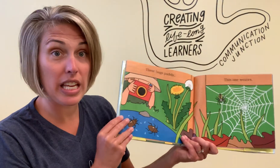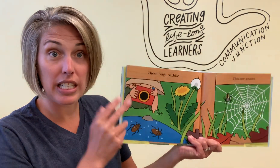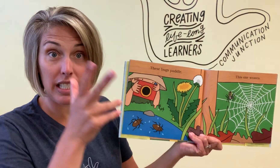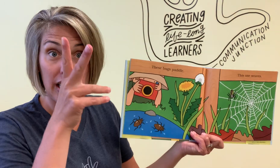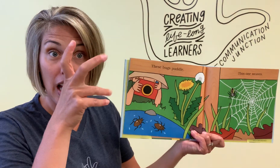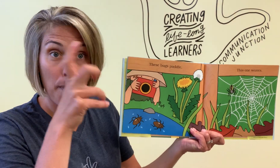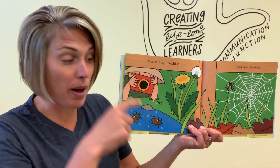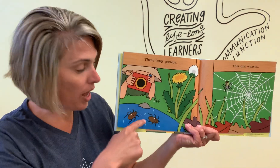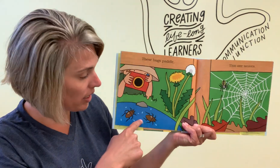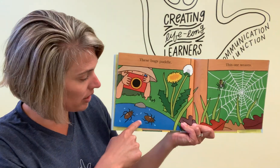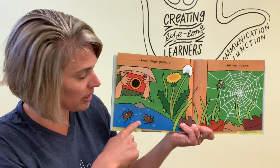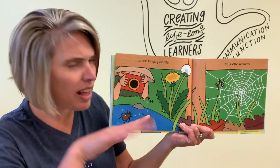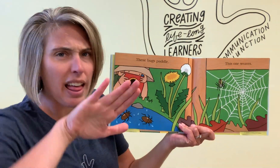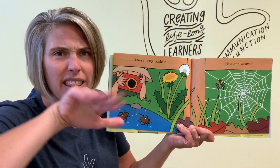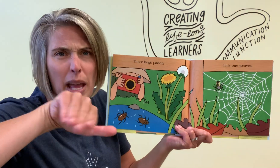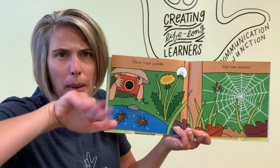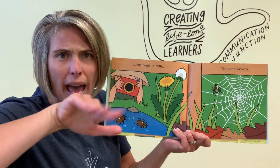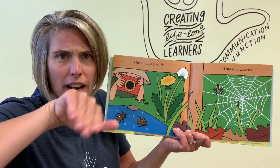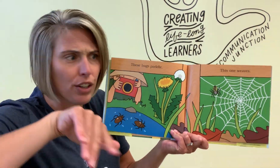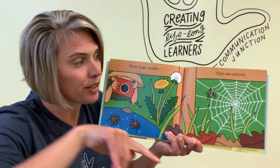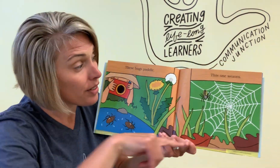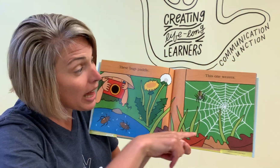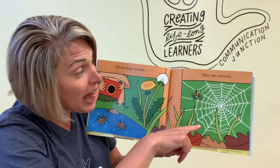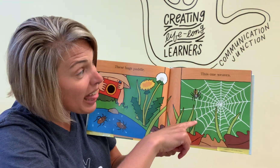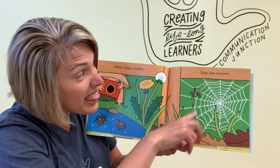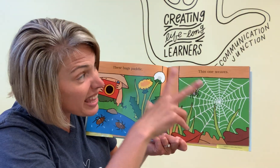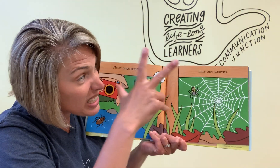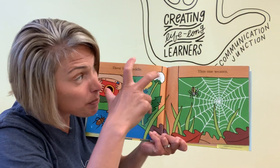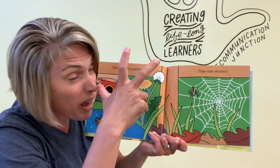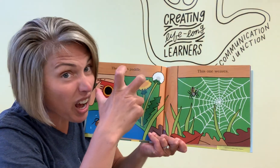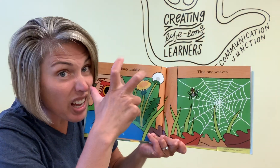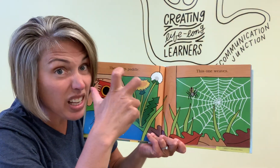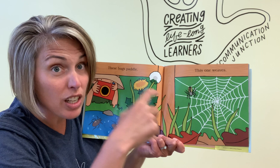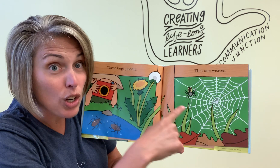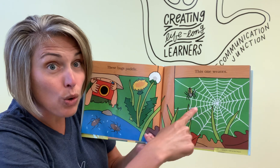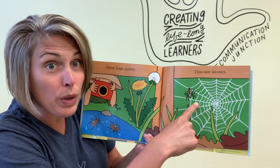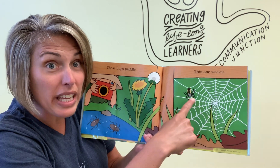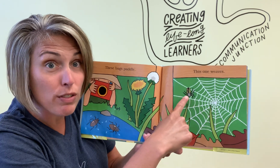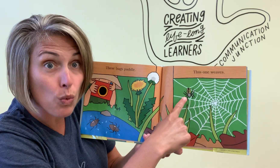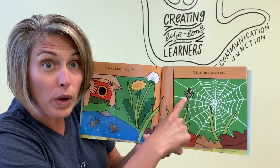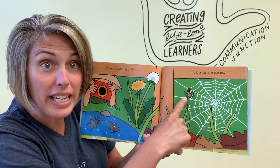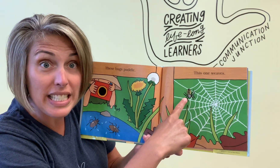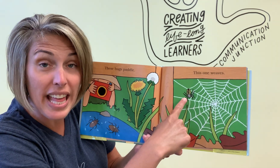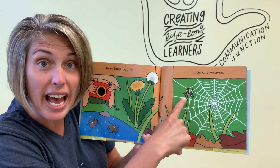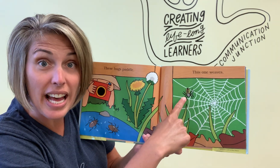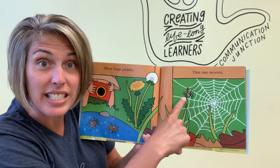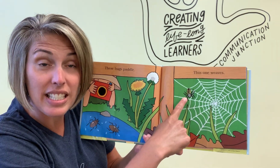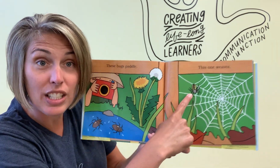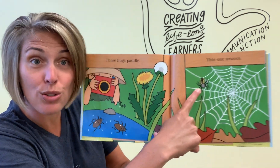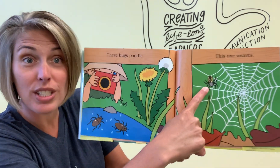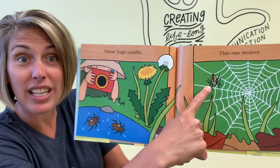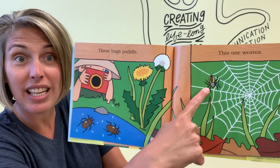These bugs, they paddle. This bug weaves. What is that? Can you see it?